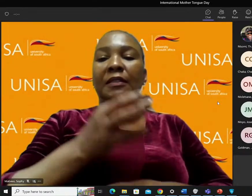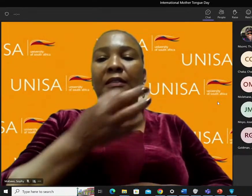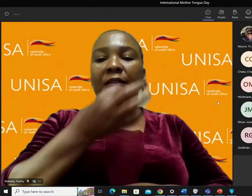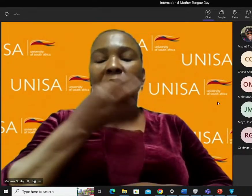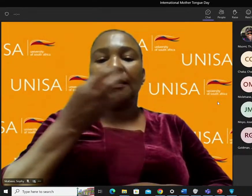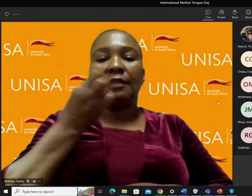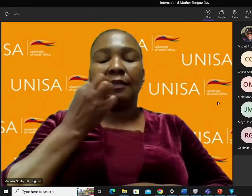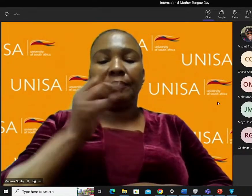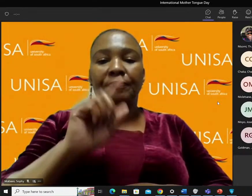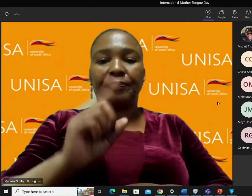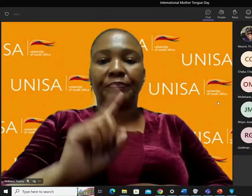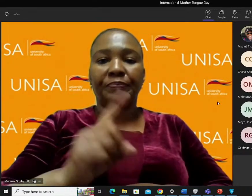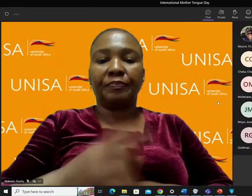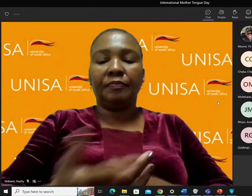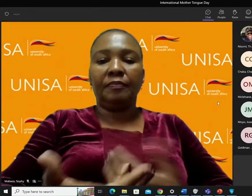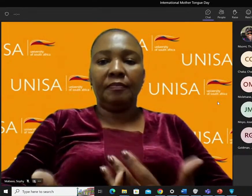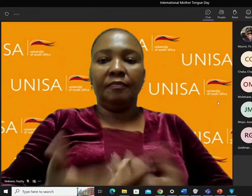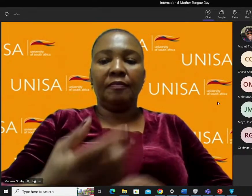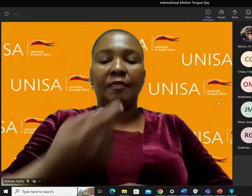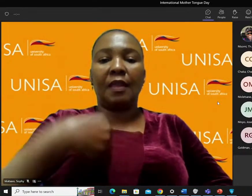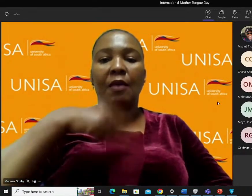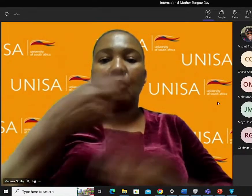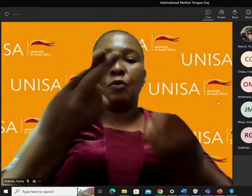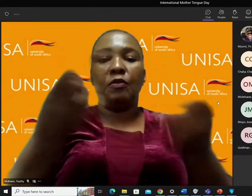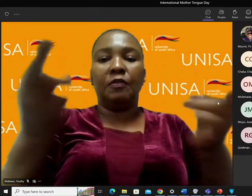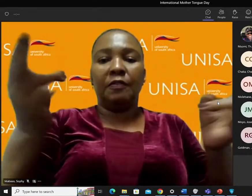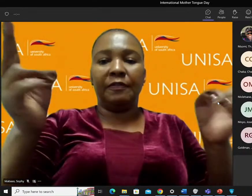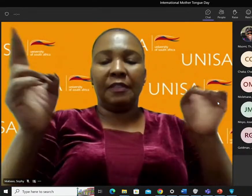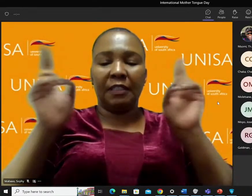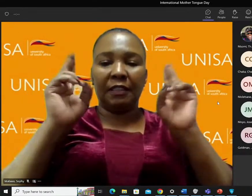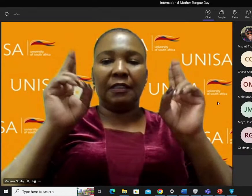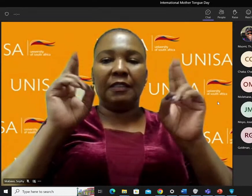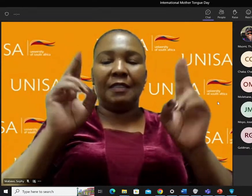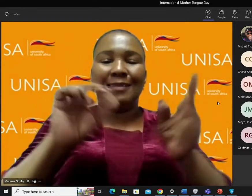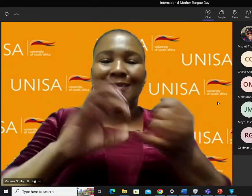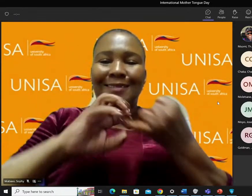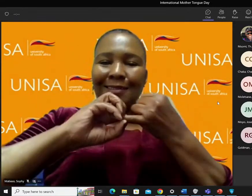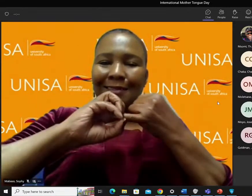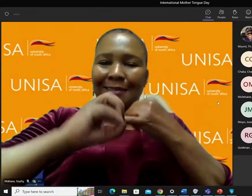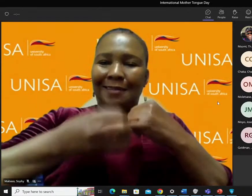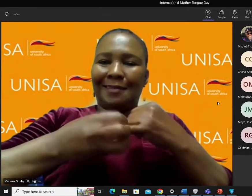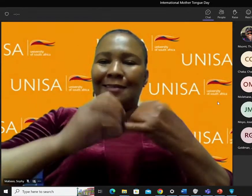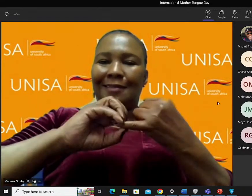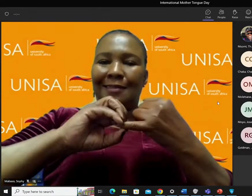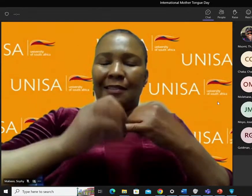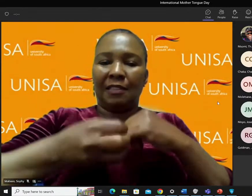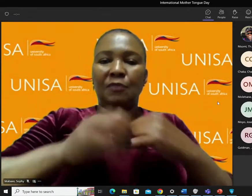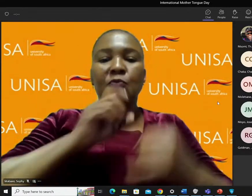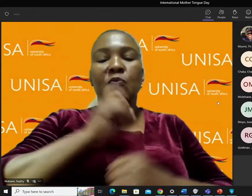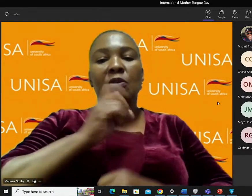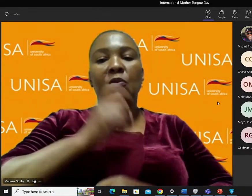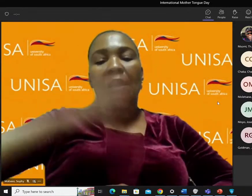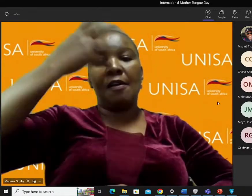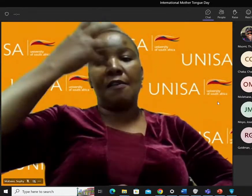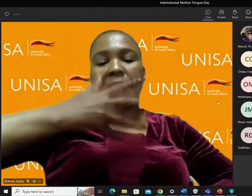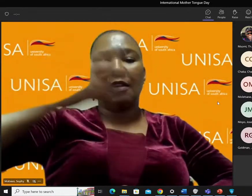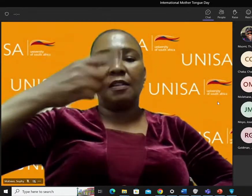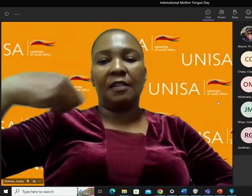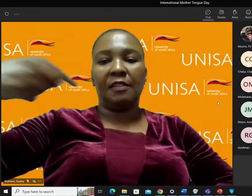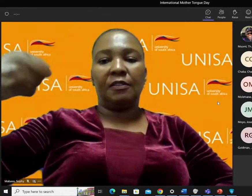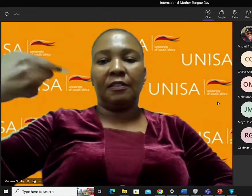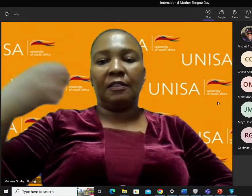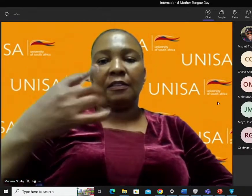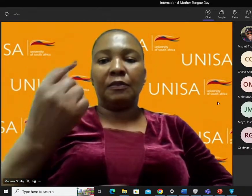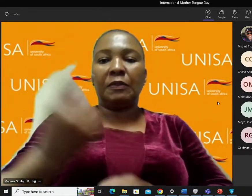that our university is really trying to use our African languages in our daily